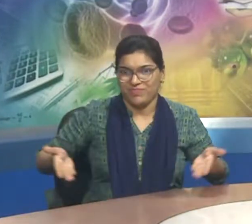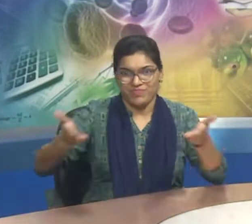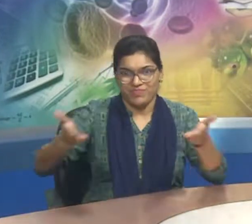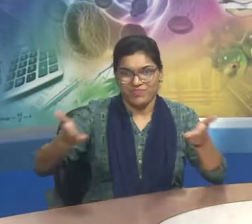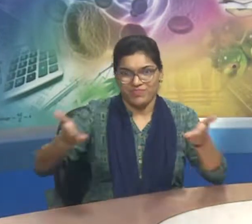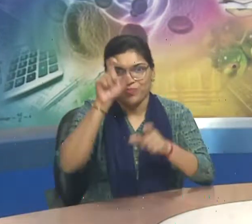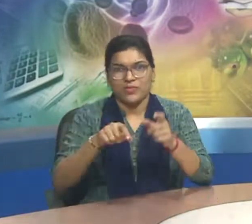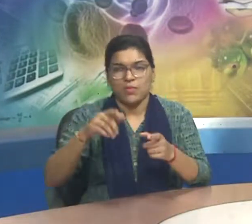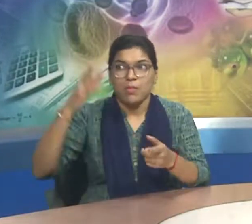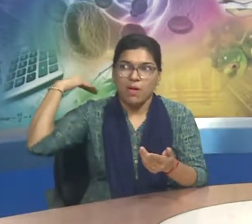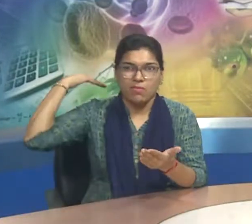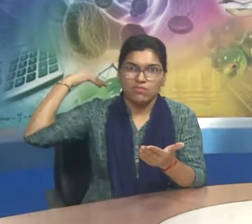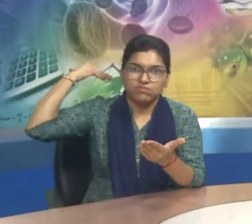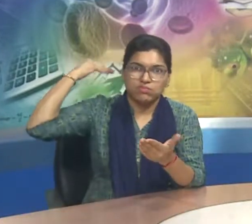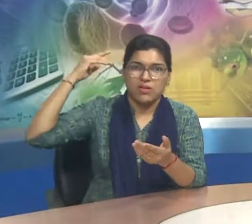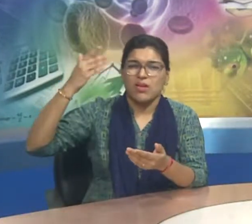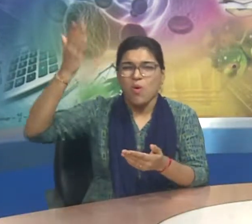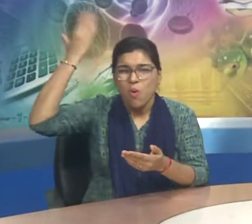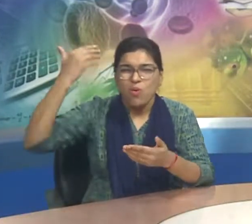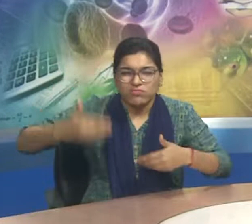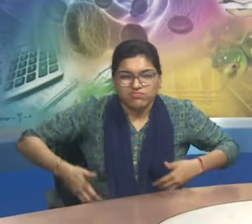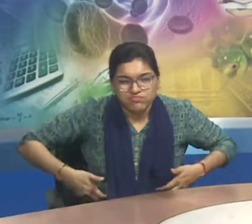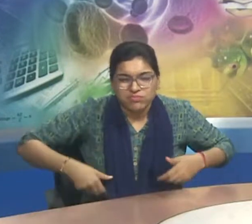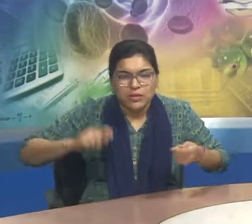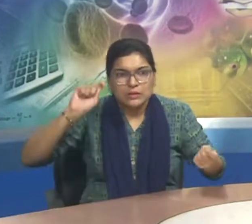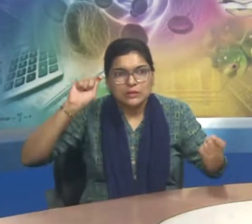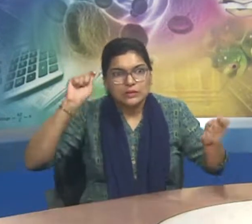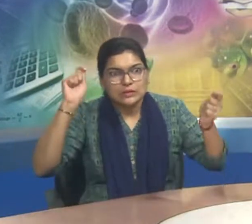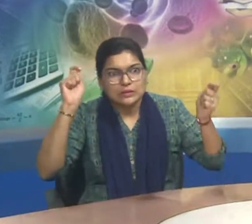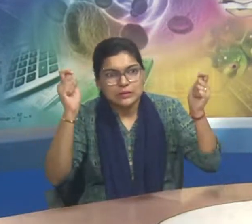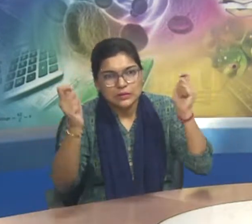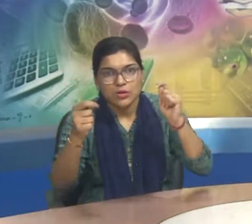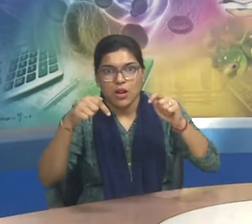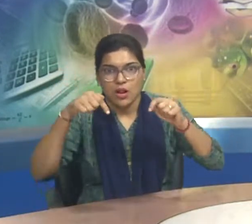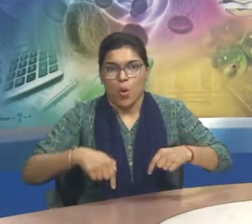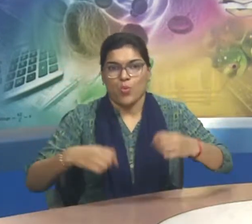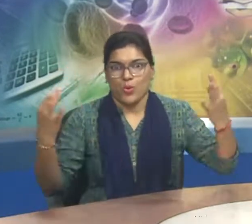When did the modern humans evolve?